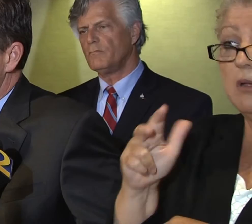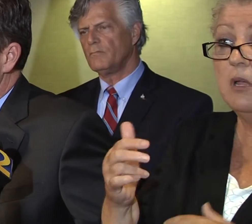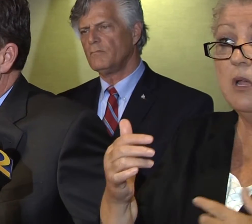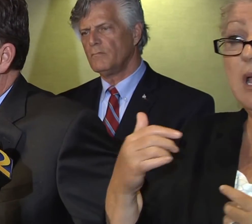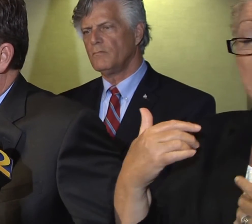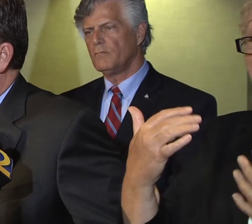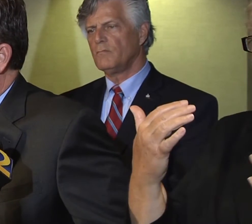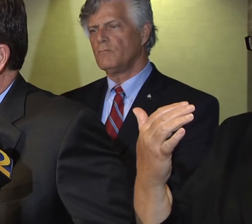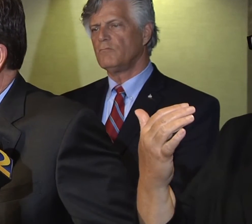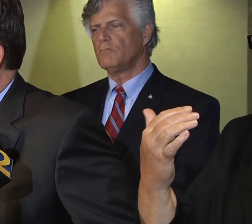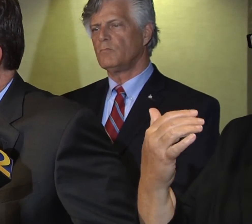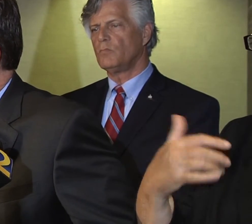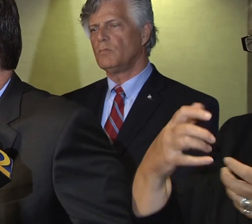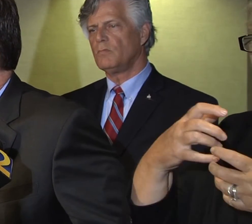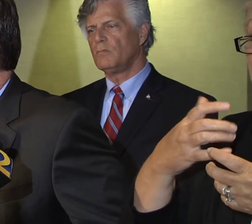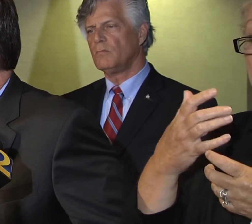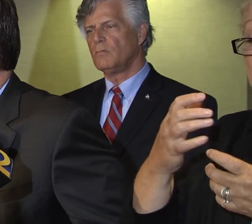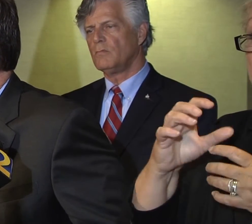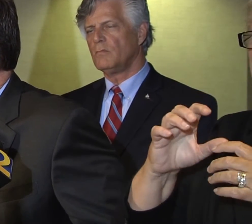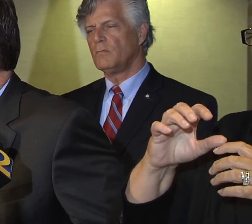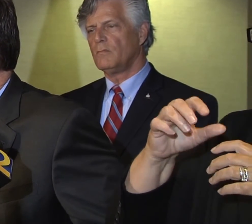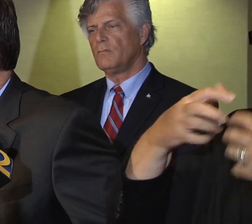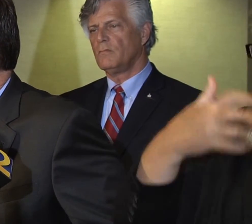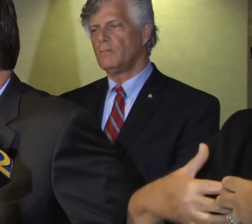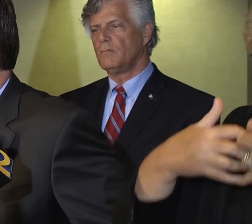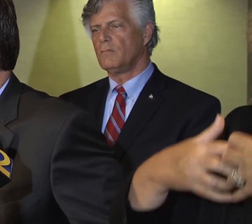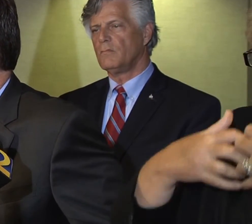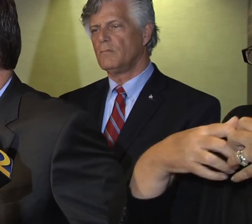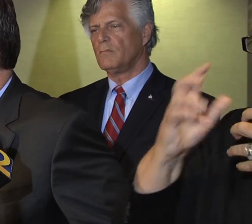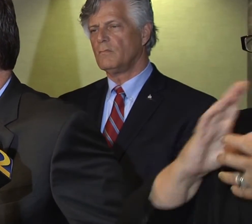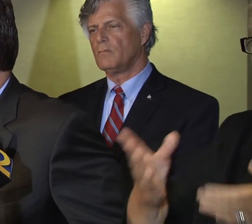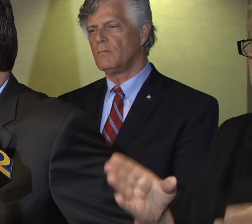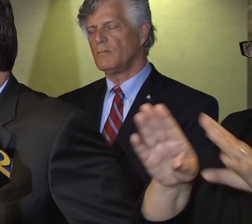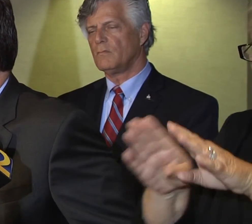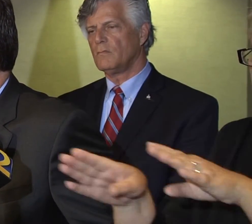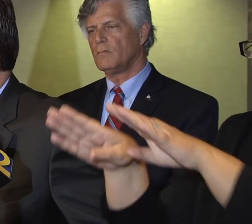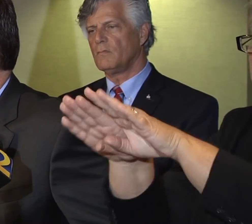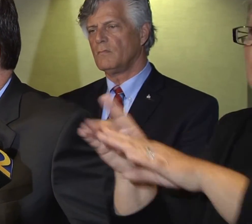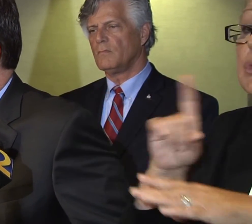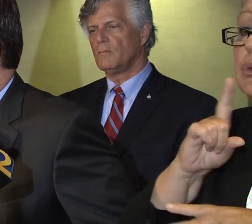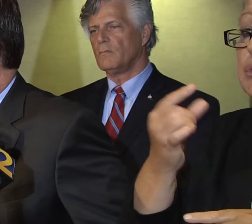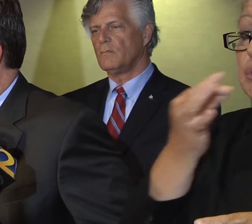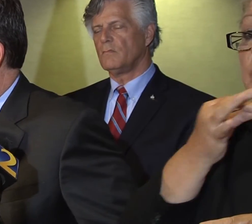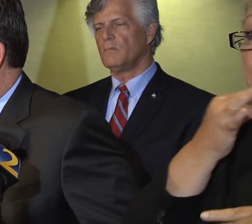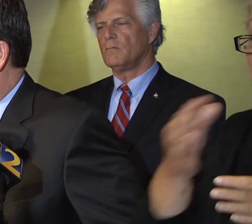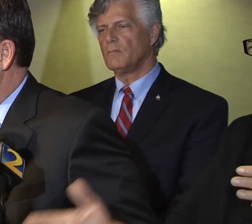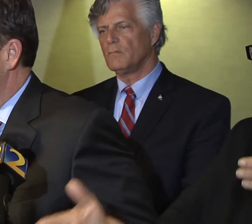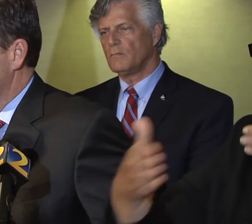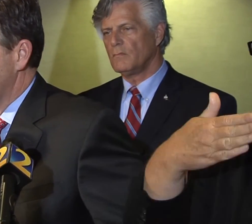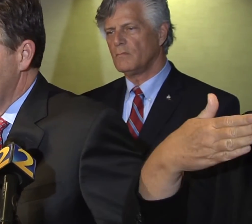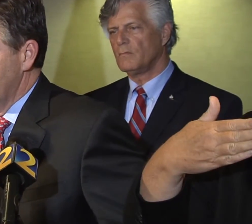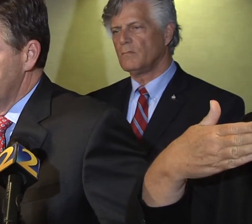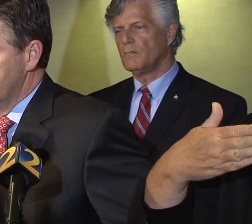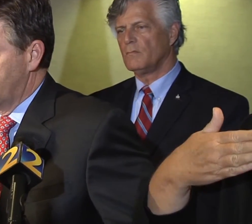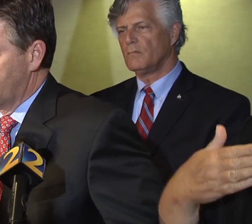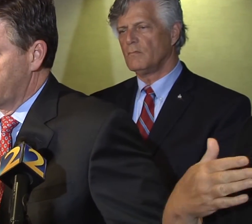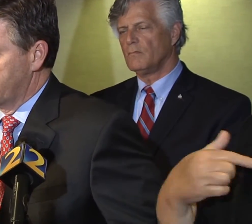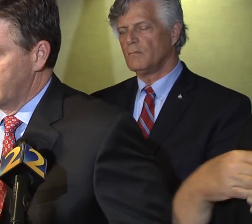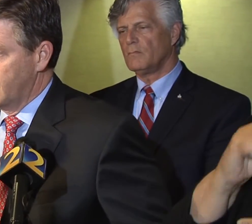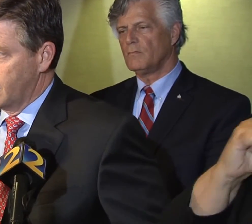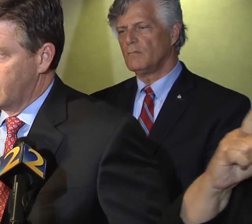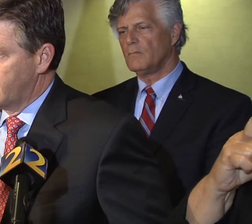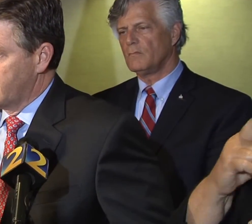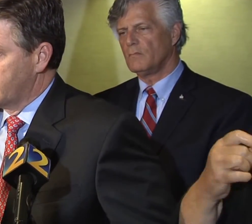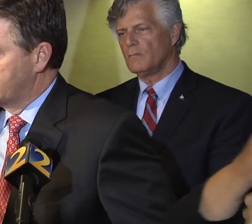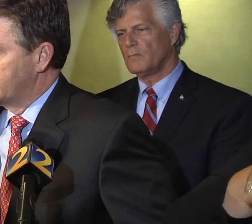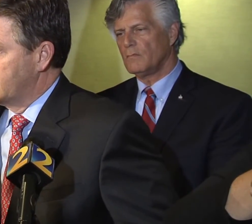cranes and equipment out there, and the gates will be closed here very shortly. And so we feel very secure, as Jim Butterworth had